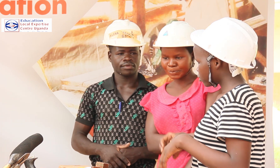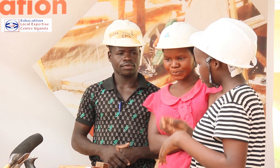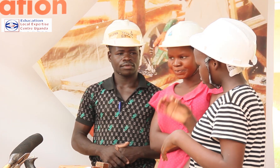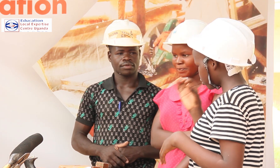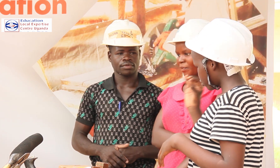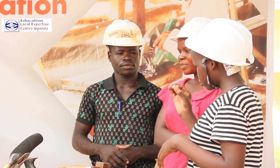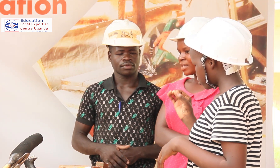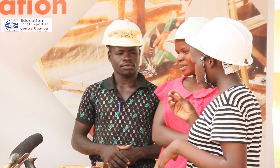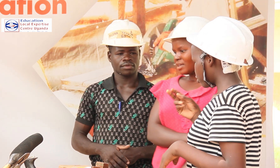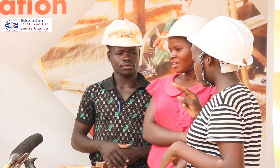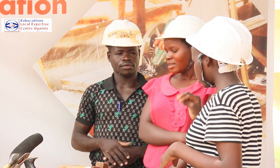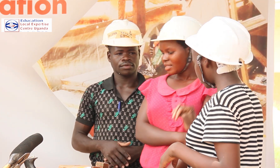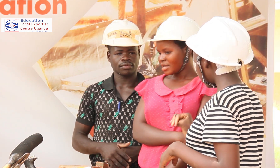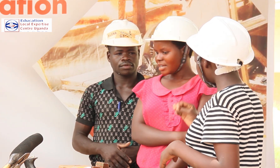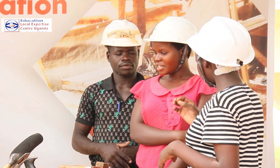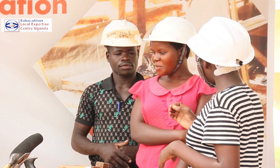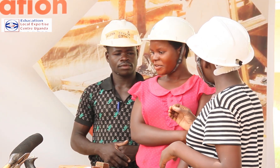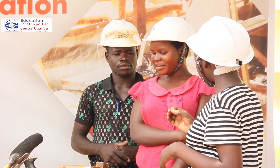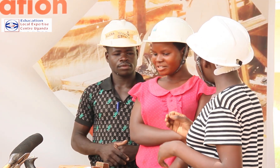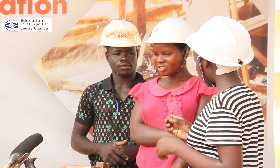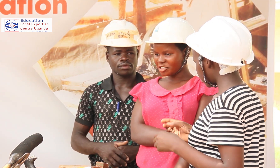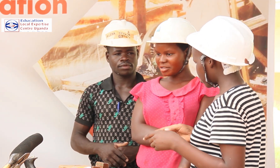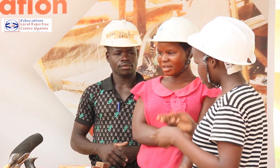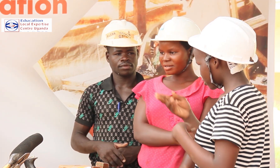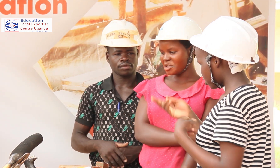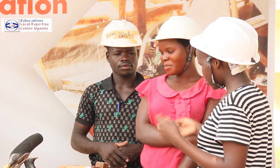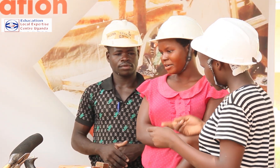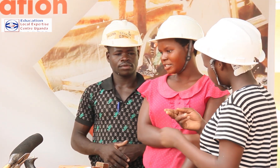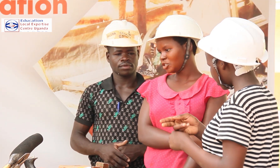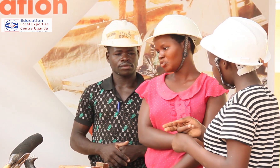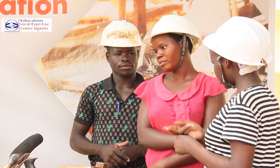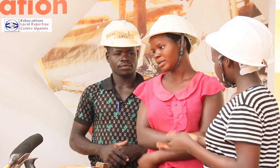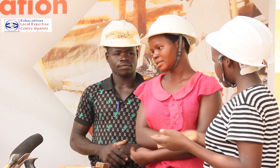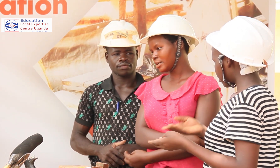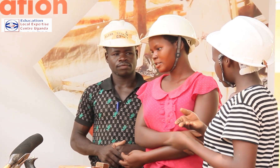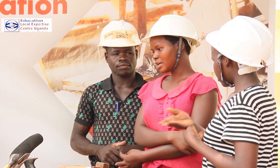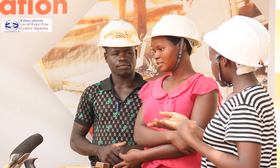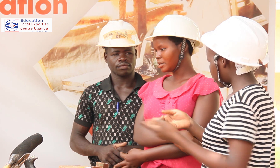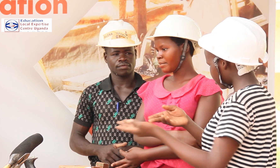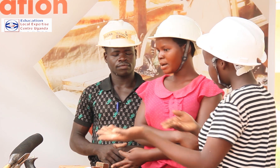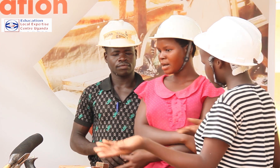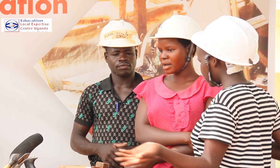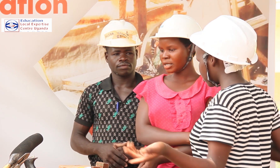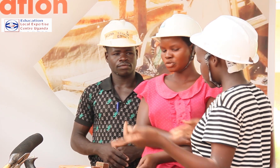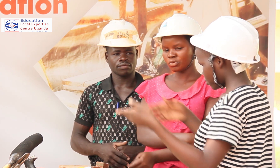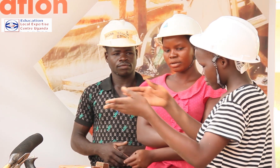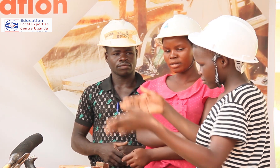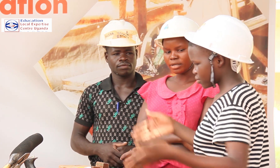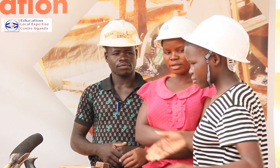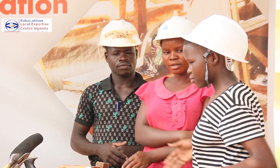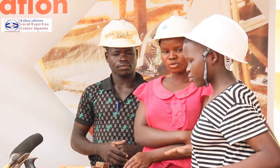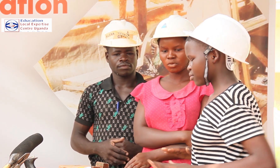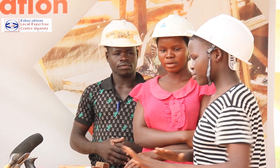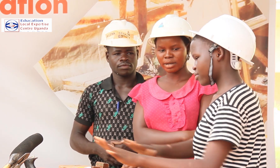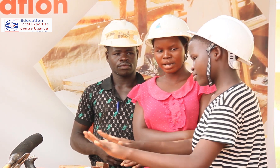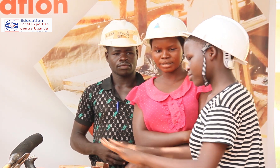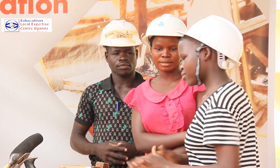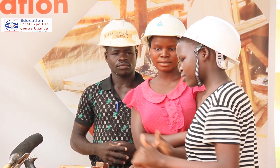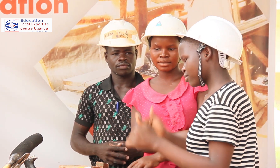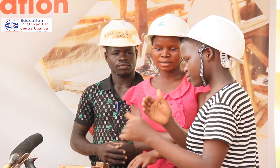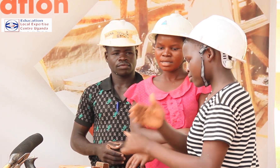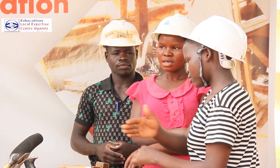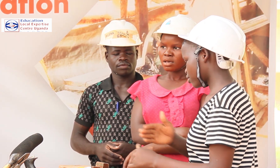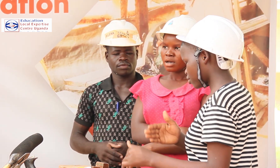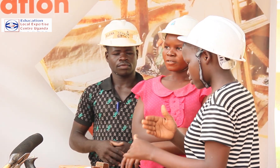Chan. The time they reached here, they managed to measure the timber, to clean, to